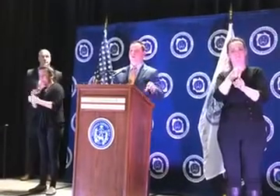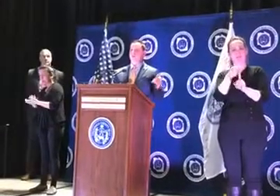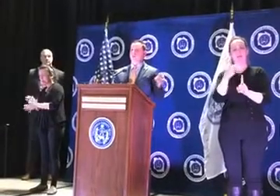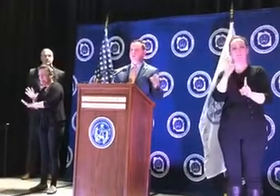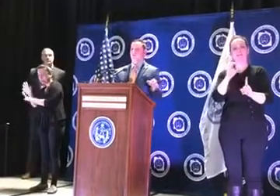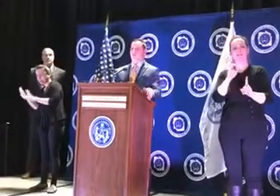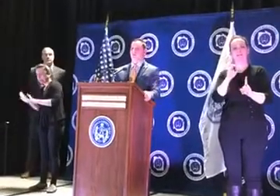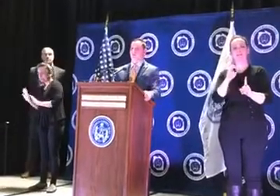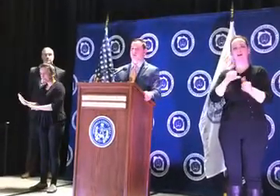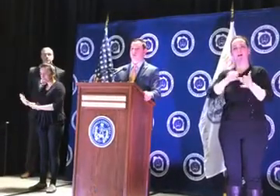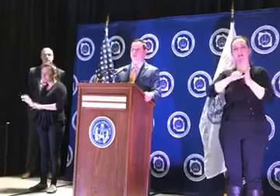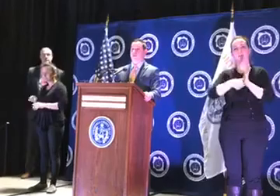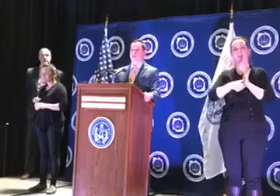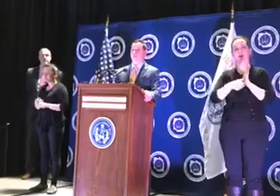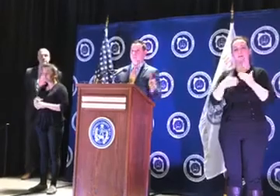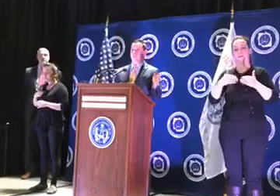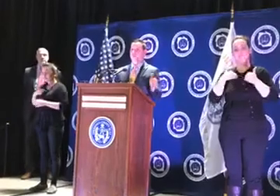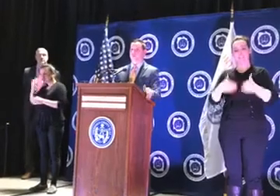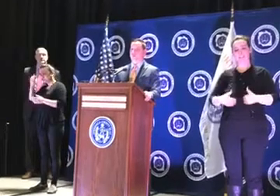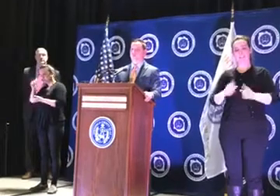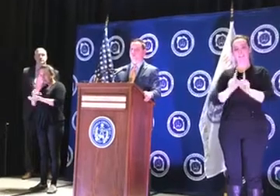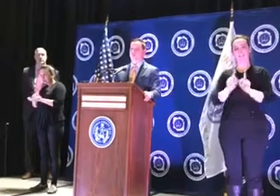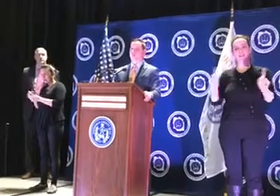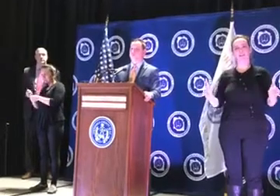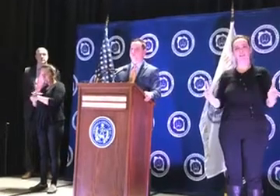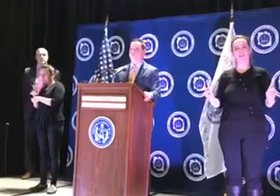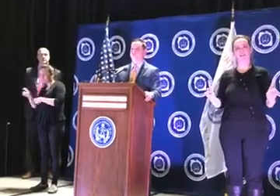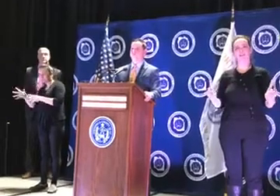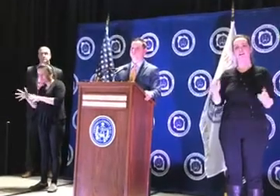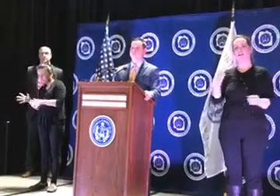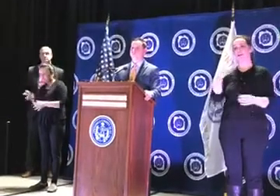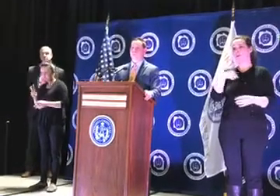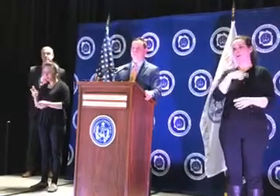governments are giving out the same information to their media outlets, so we're going to reciprocate.